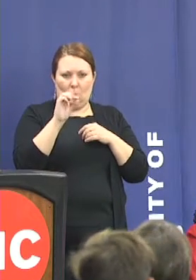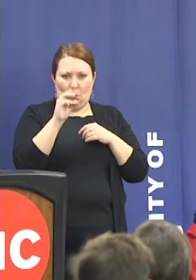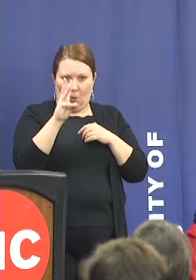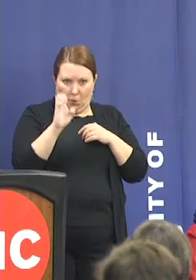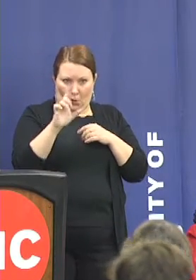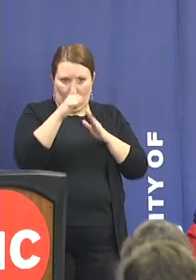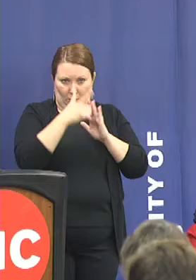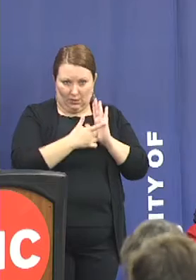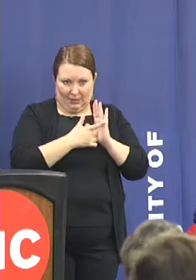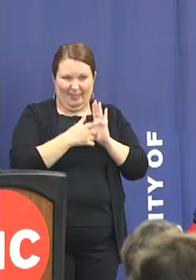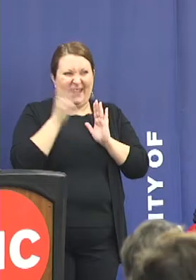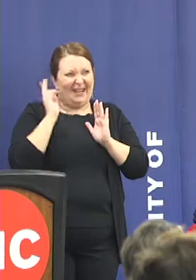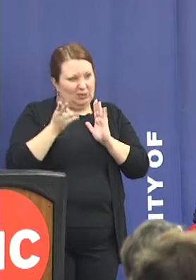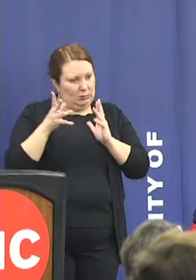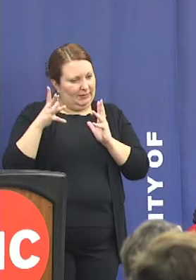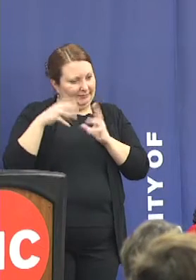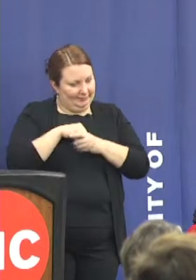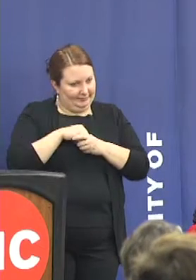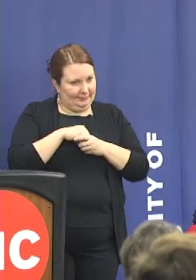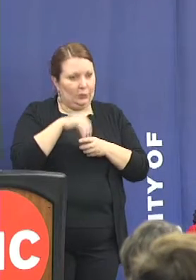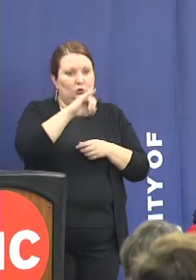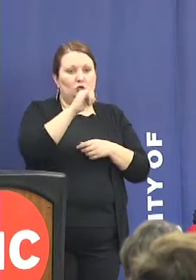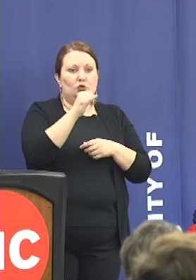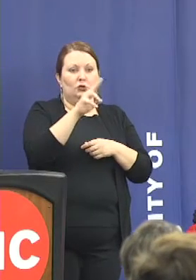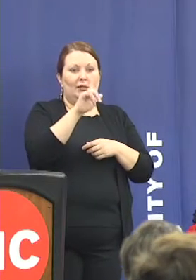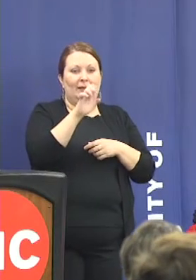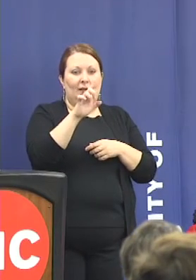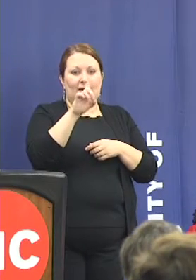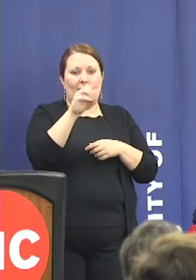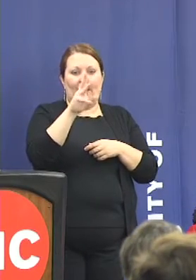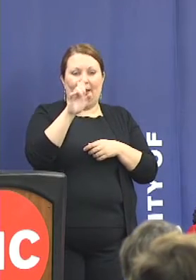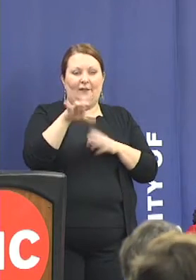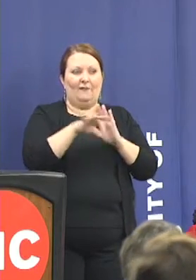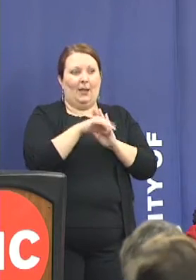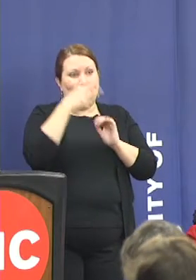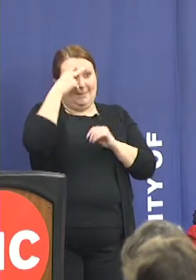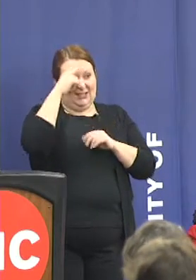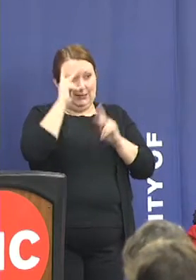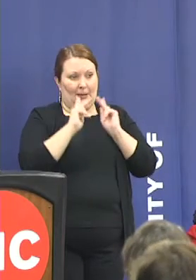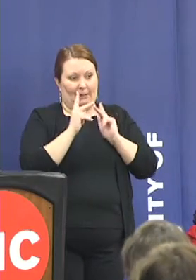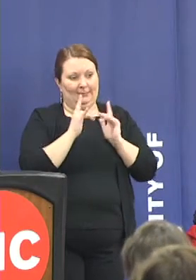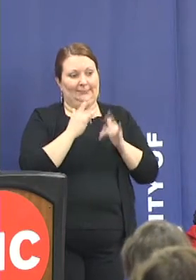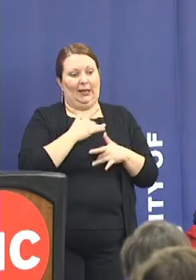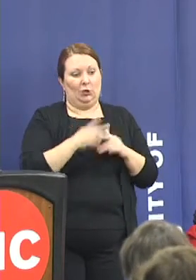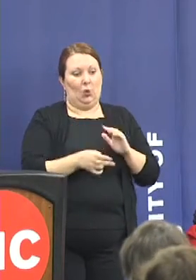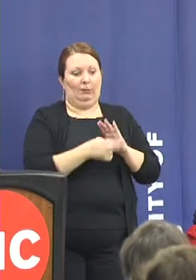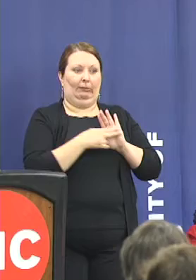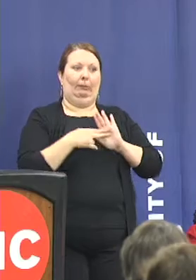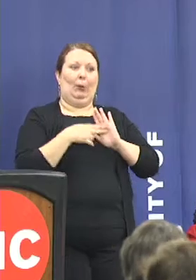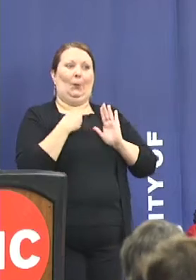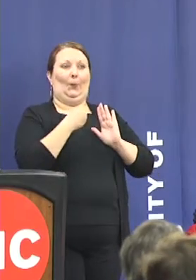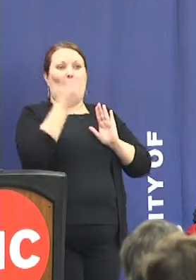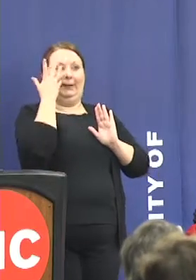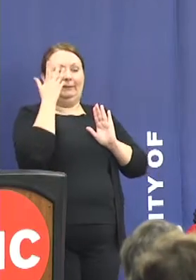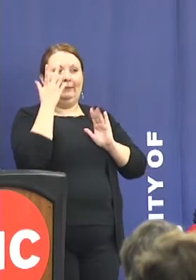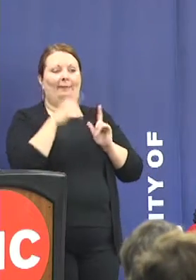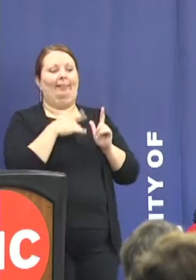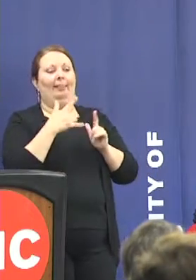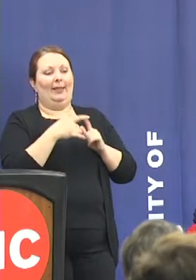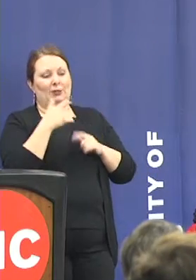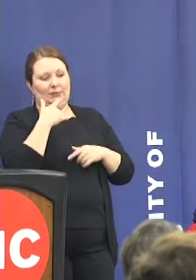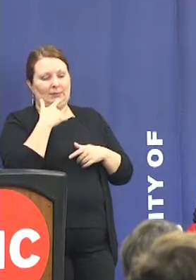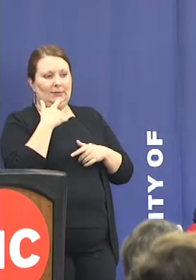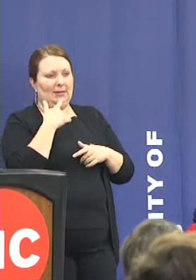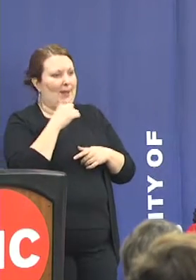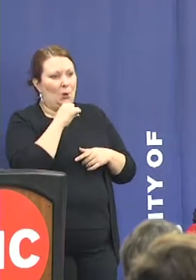that history. And so when Julie Dowling finds in her work that a lot of Mexicans identify as white, and she then follows up with them, in